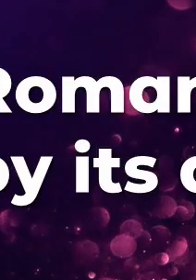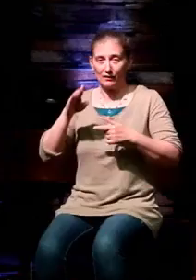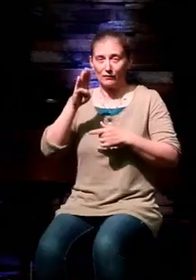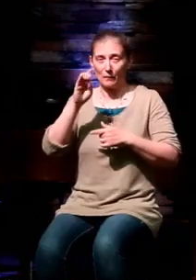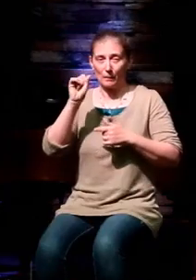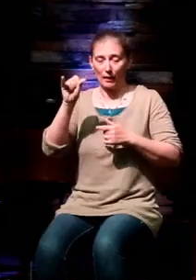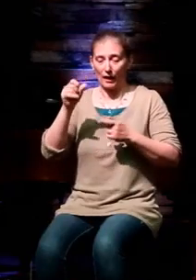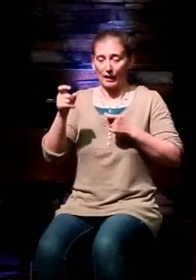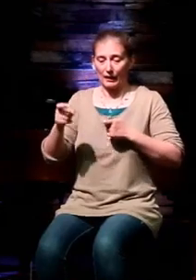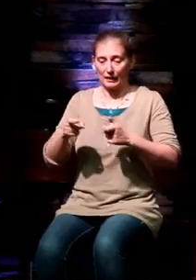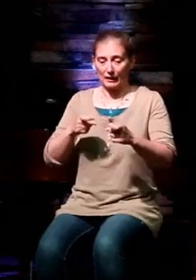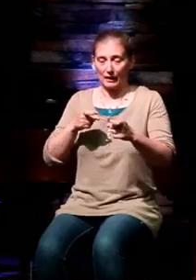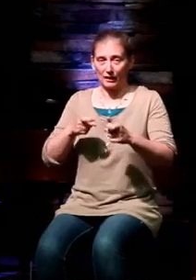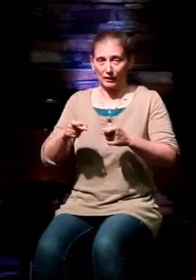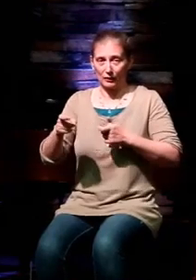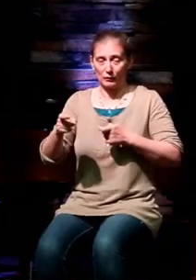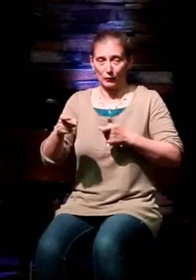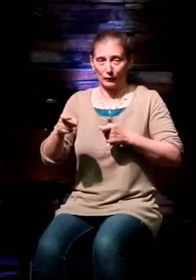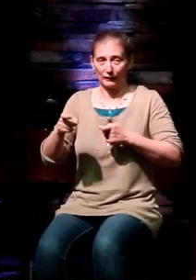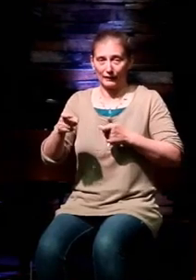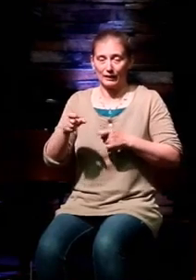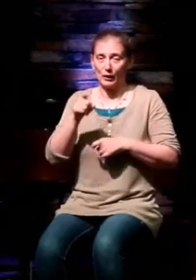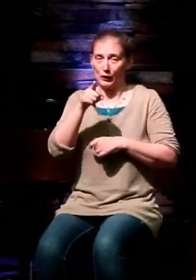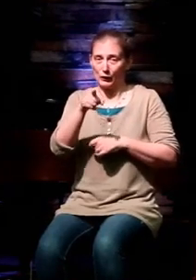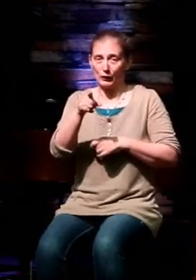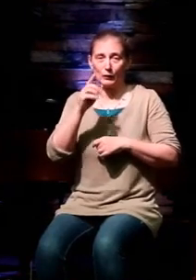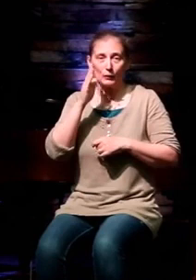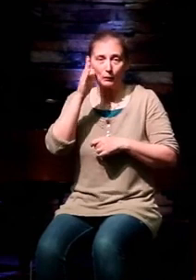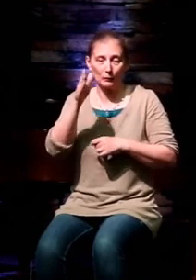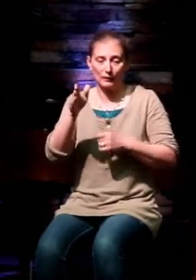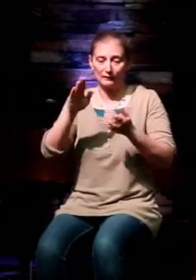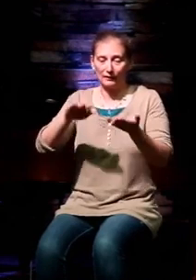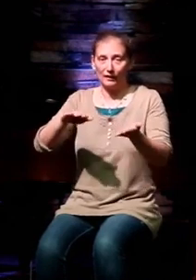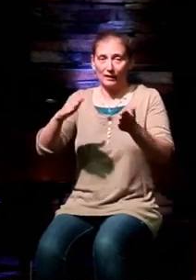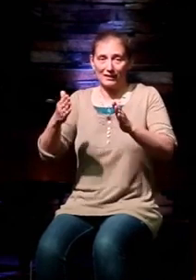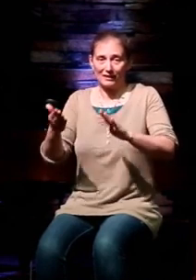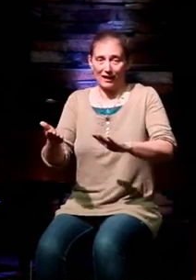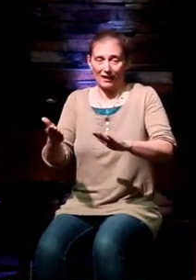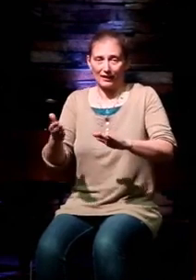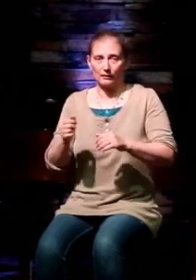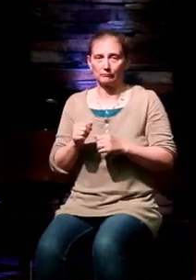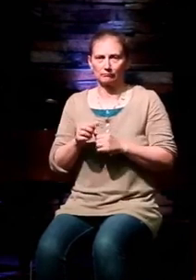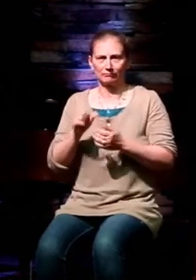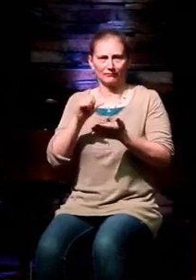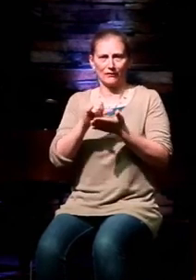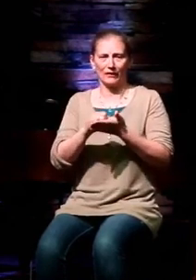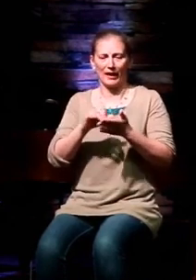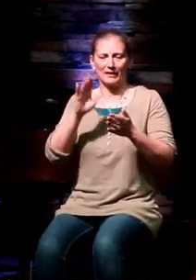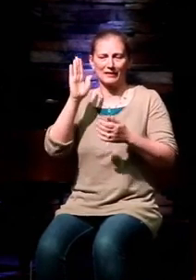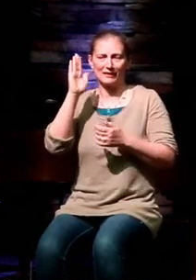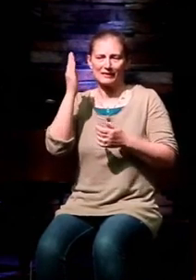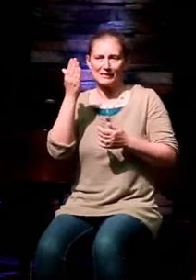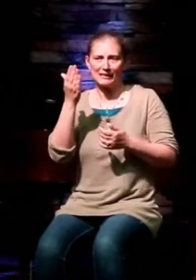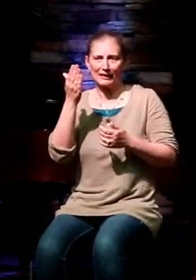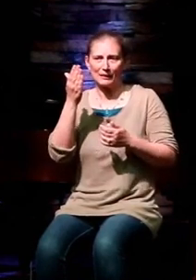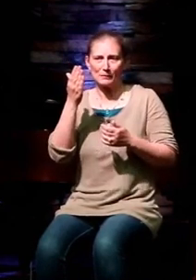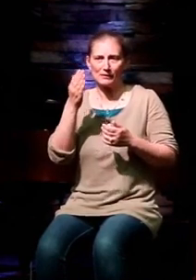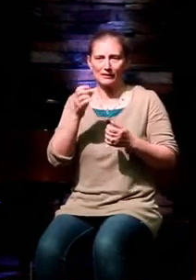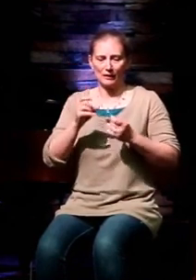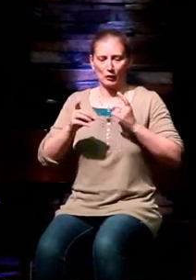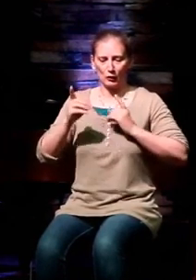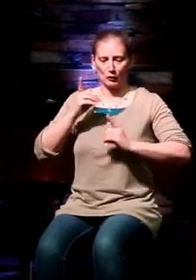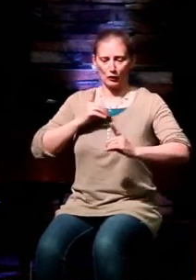die. You might say, oh, that's a little dramatic, Mr. Apostle Paul. What do you mean we're going to die? Well, Paul might say, well, you know,